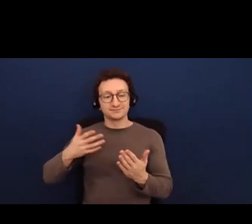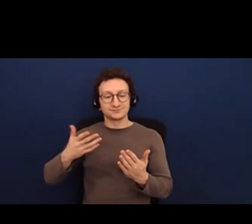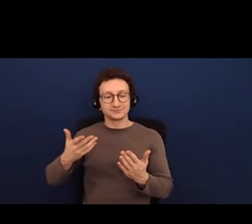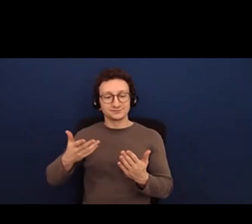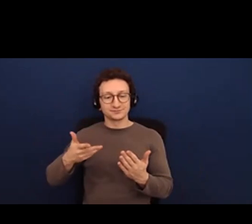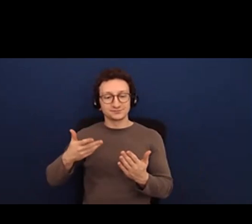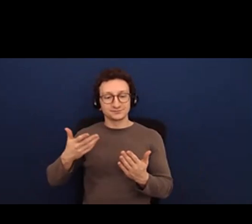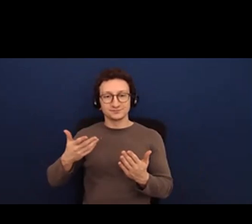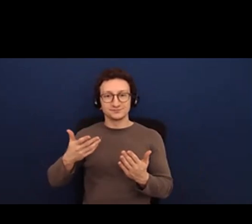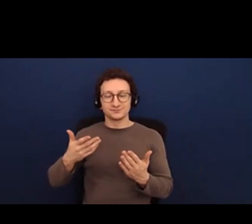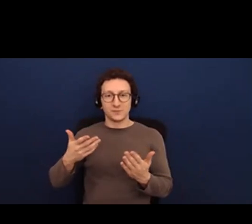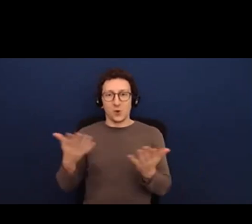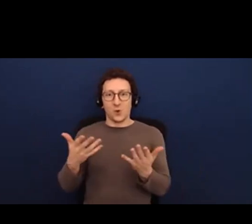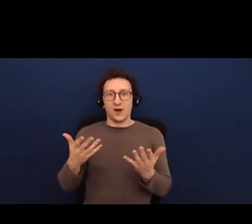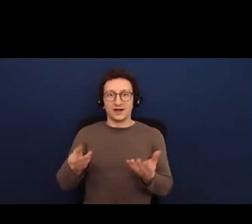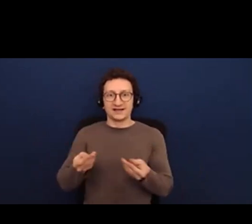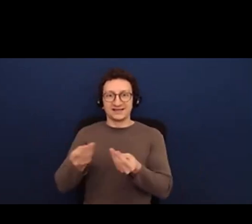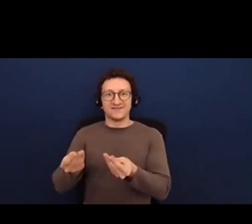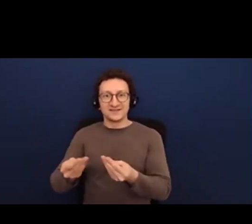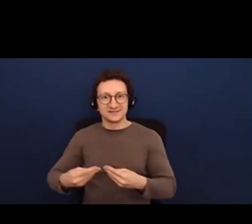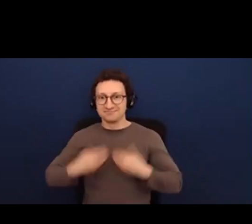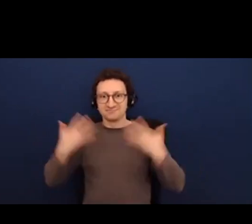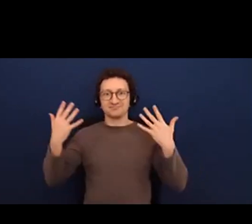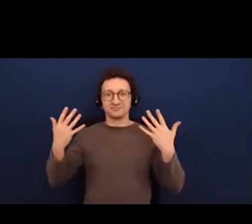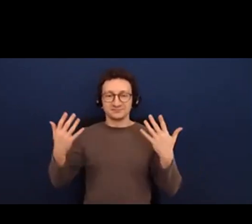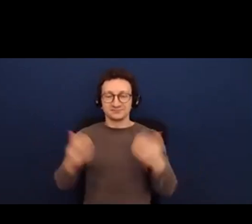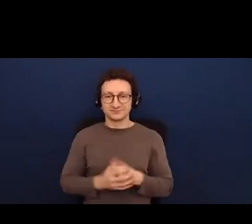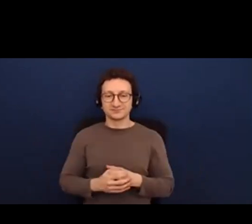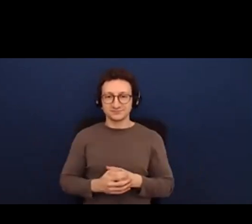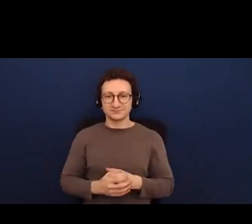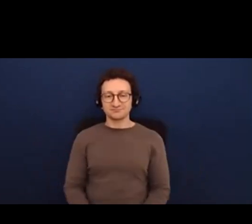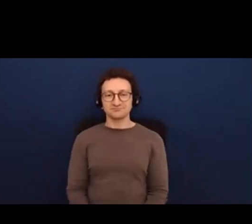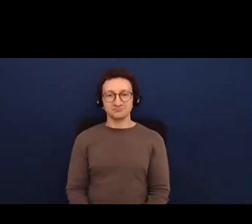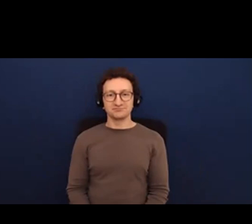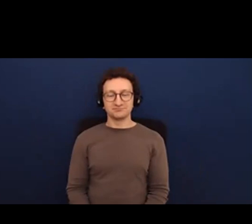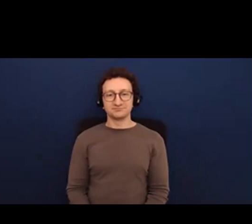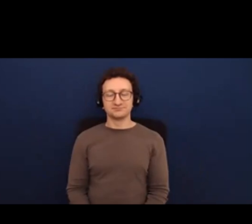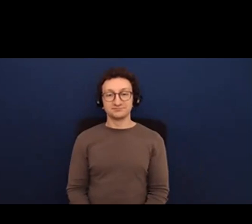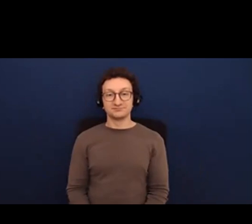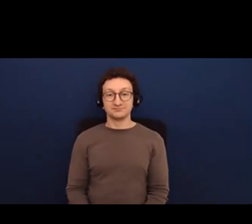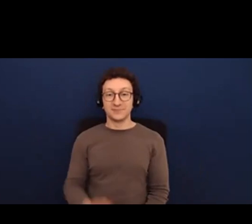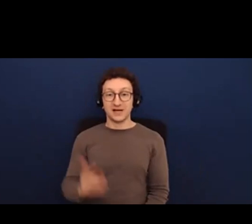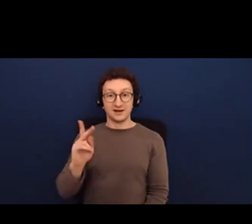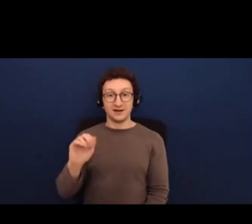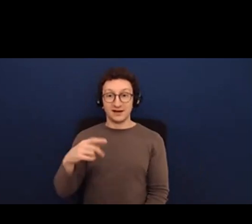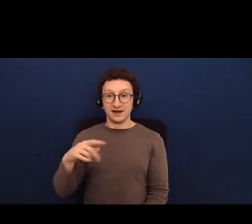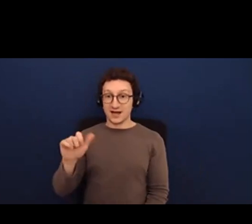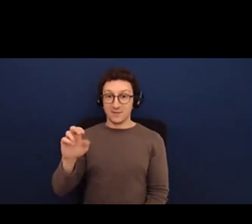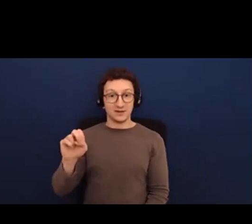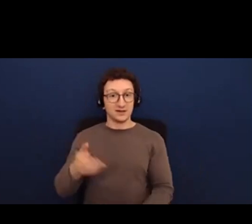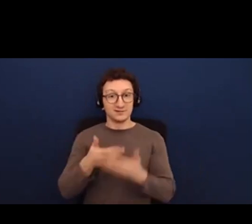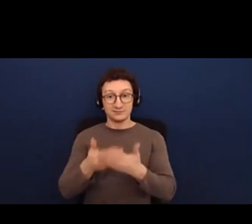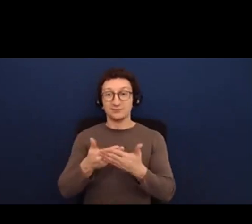what excites him. Kaplan and prayer. Kaplan not only prayed on a regular